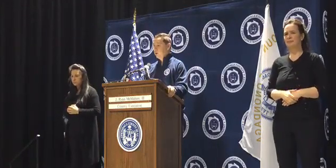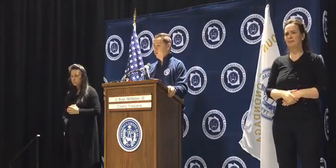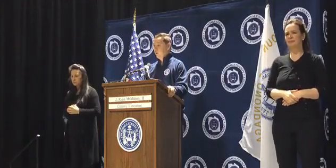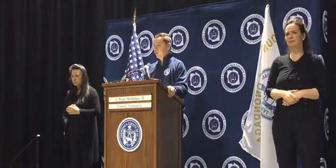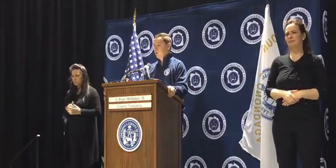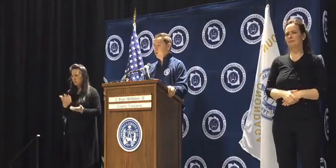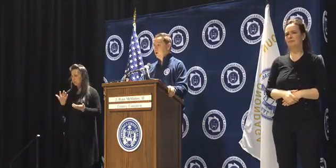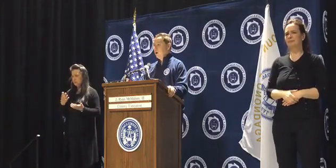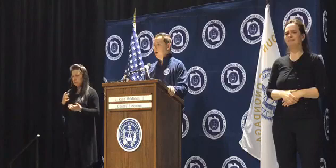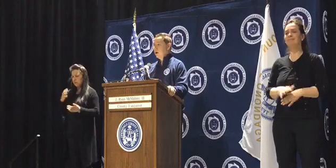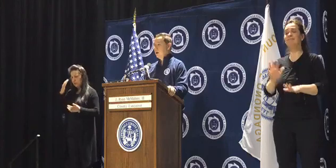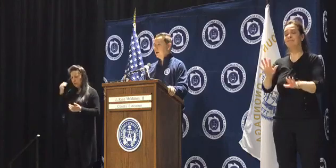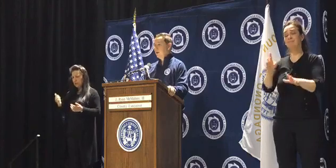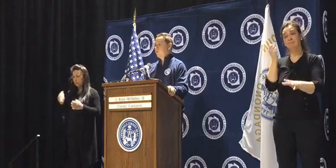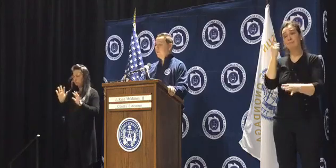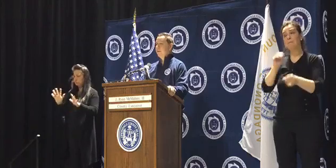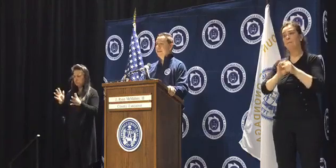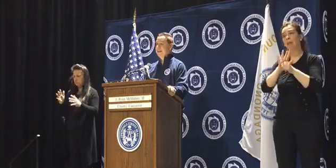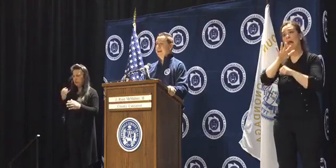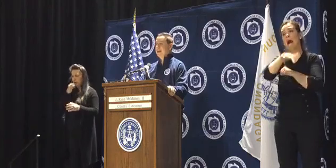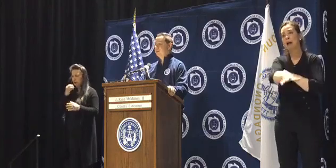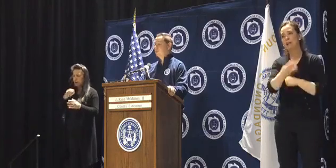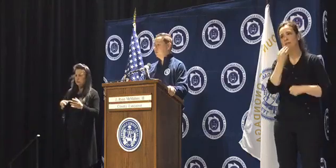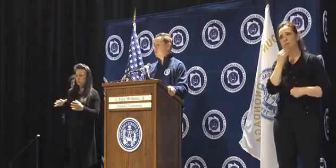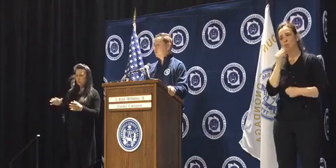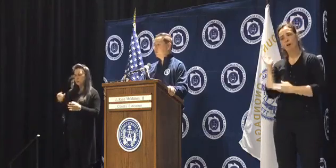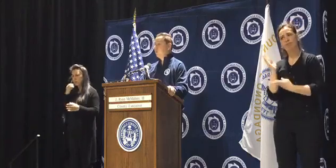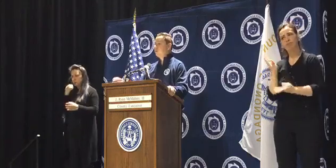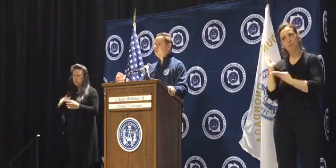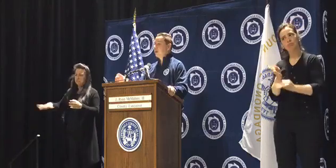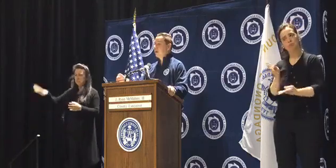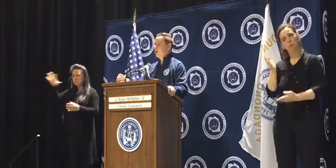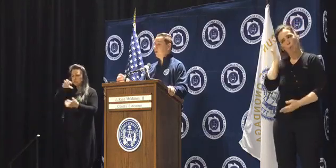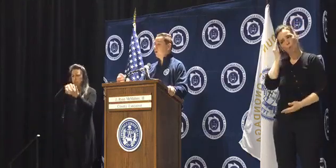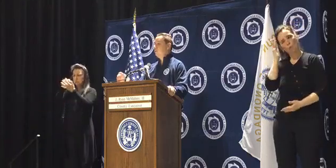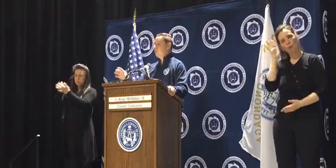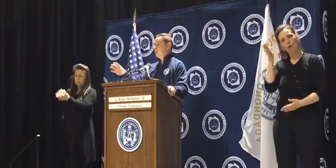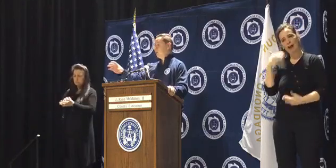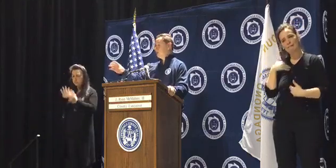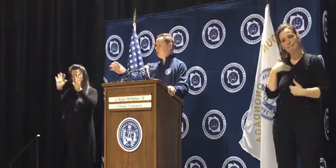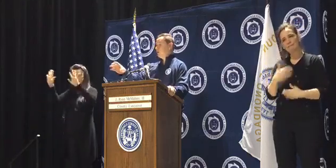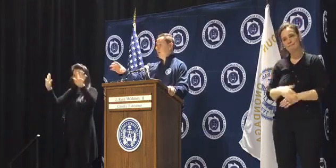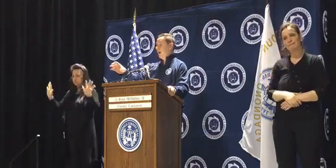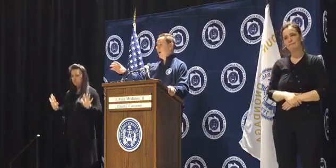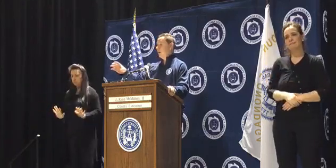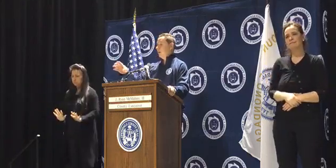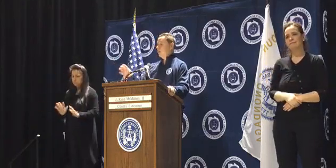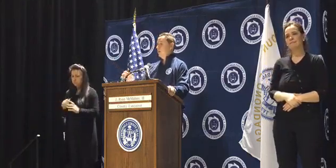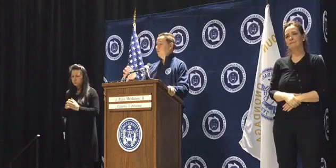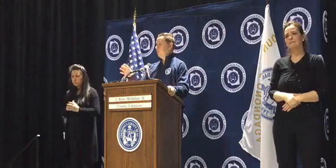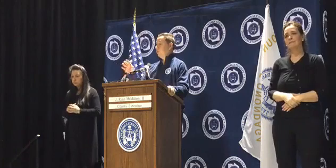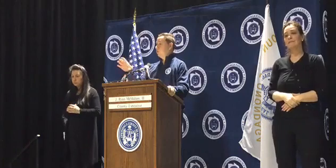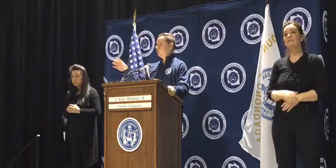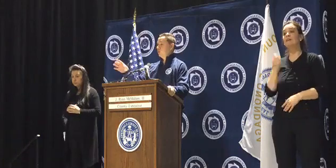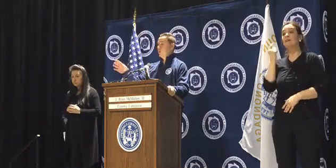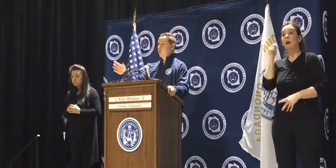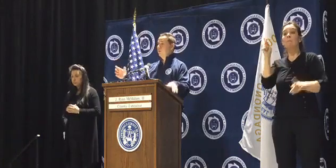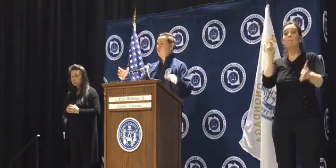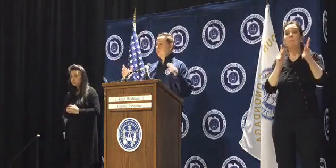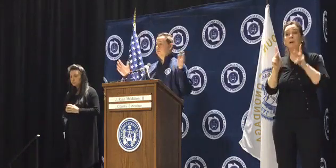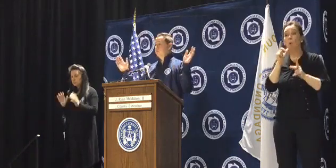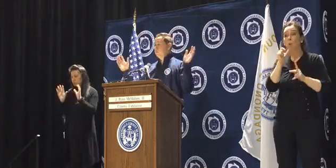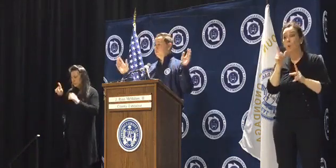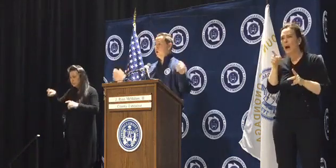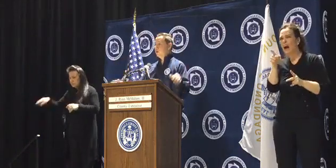be plenty of food. And again, if people can't get to the grocery store or are scared because they drove by their favorite grocery store